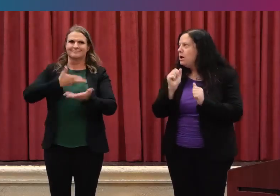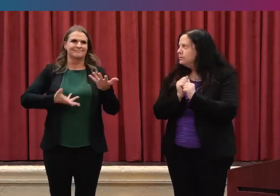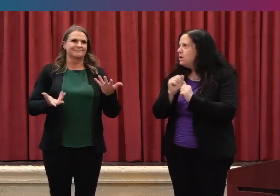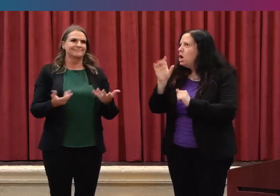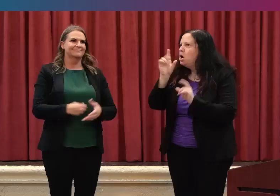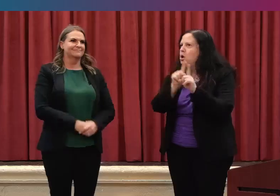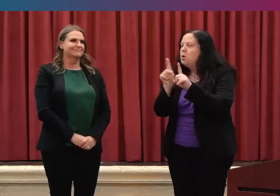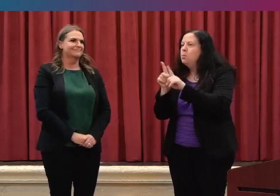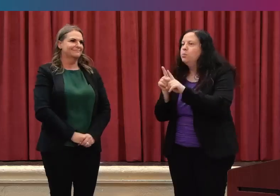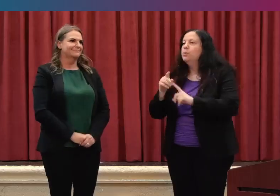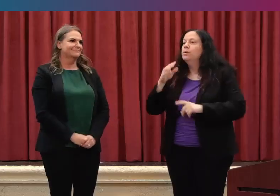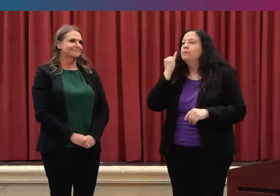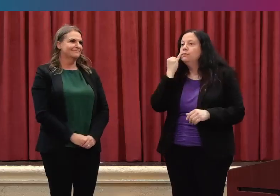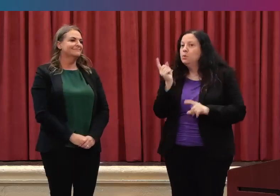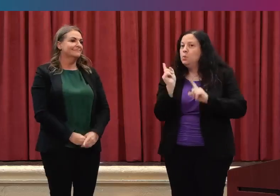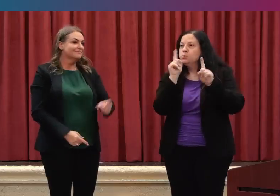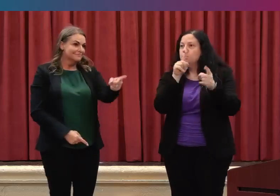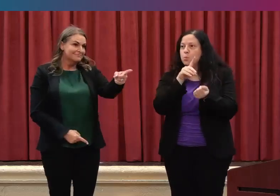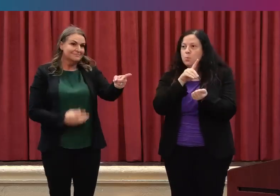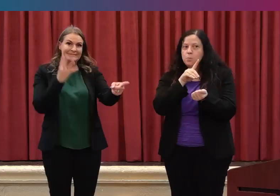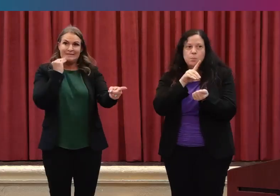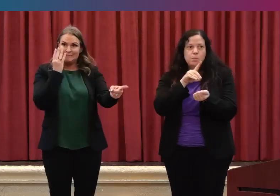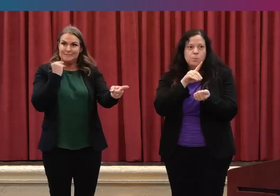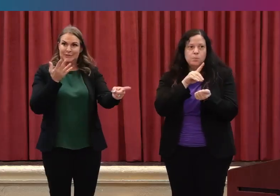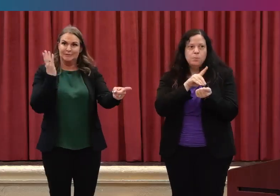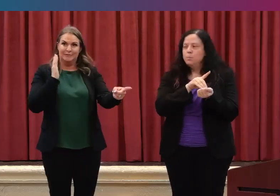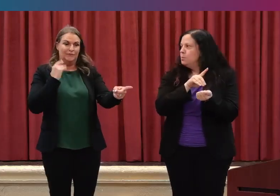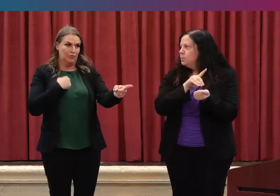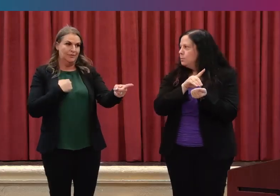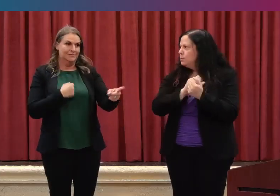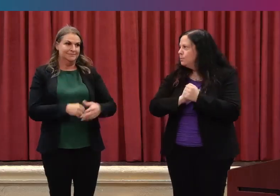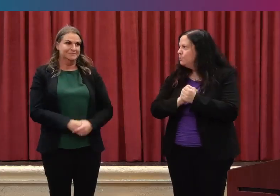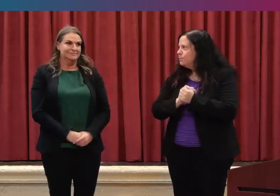Yeah, I feel like often deaf people are left out when people are volunteering.